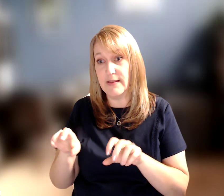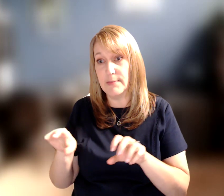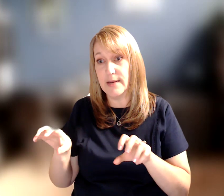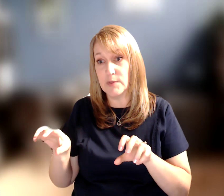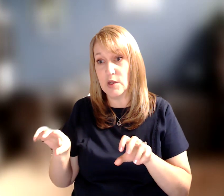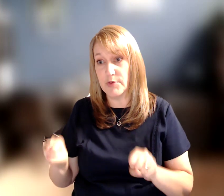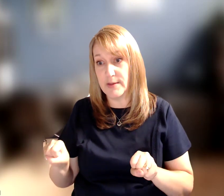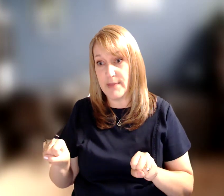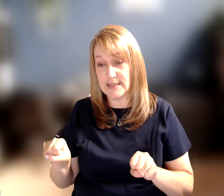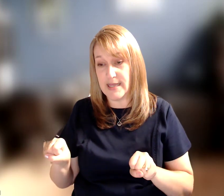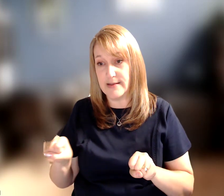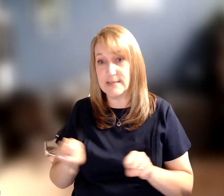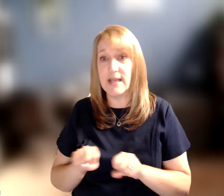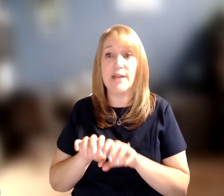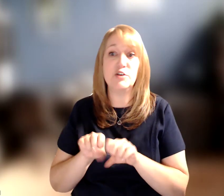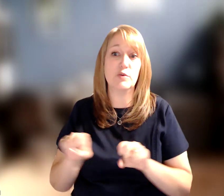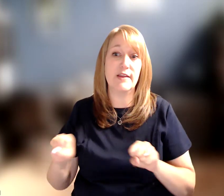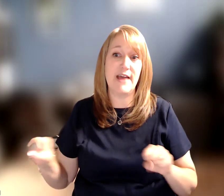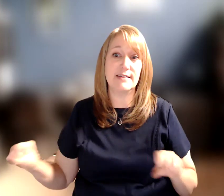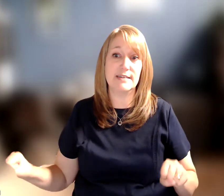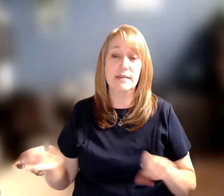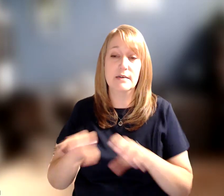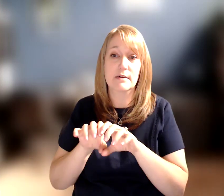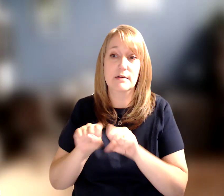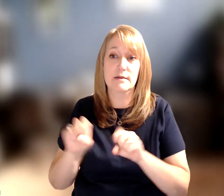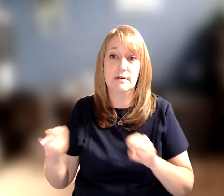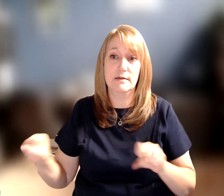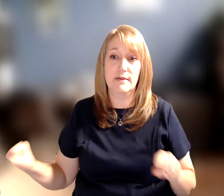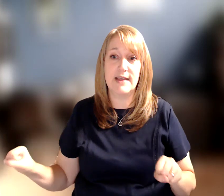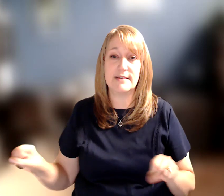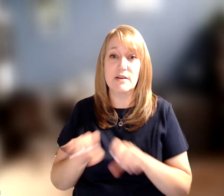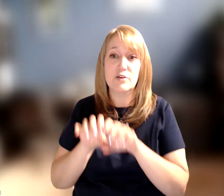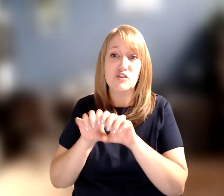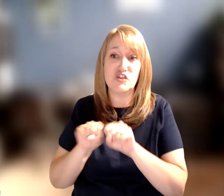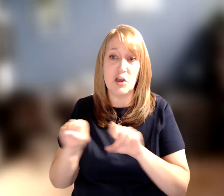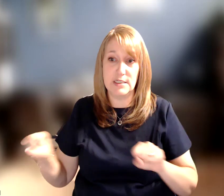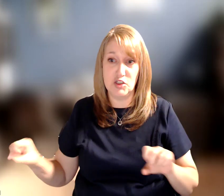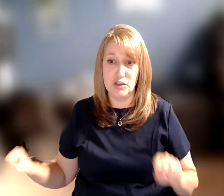then let them go and bring them back to S. And you do it really fast. That's sausage.